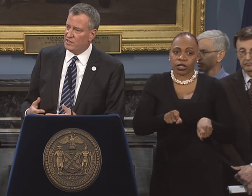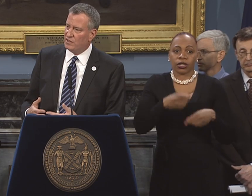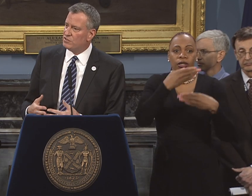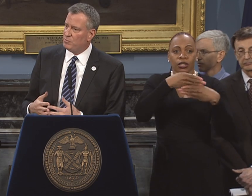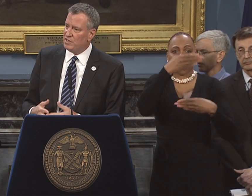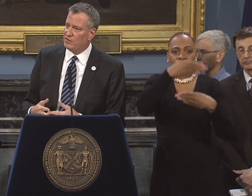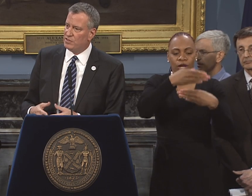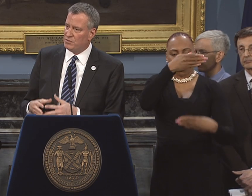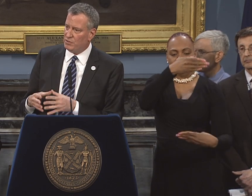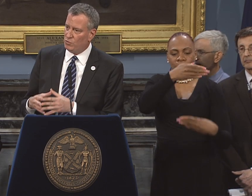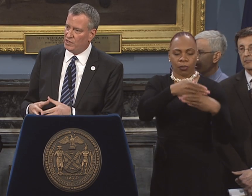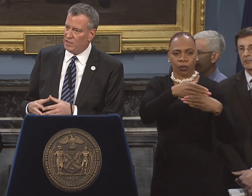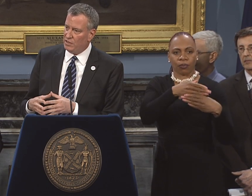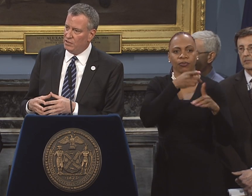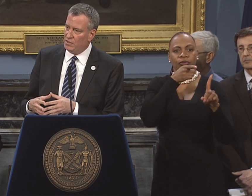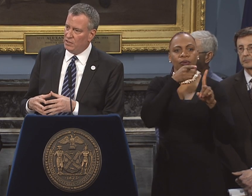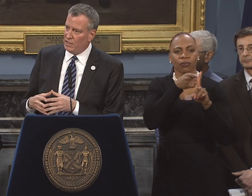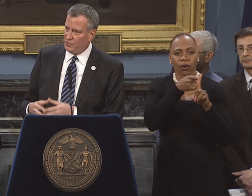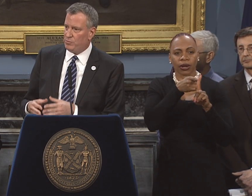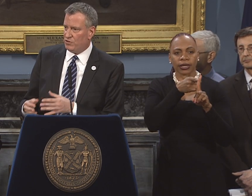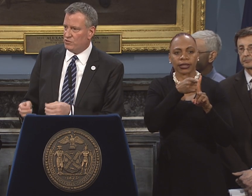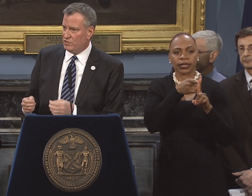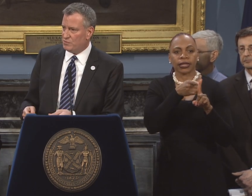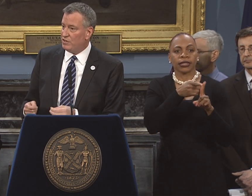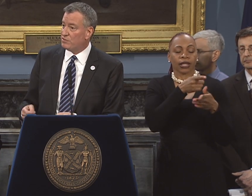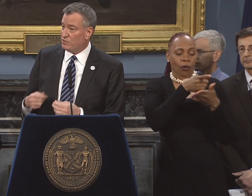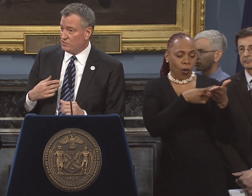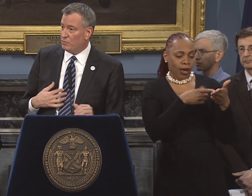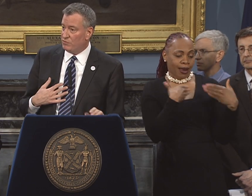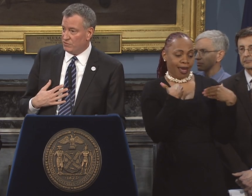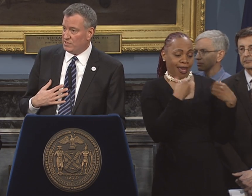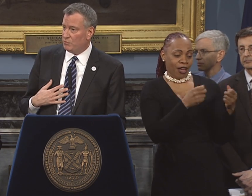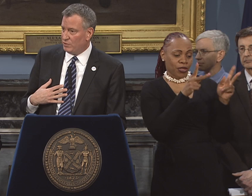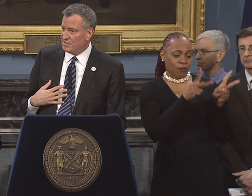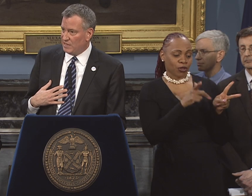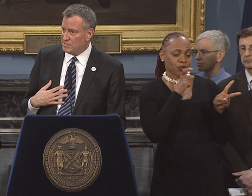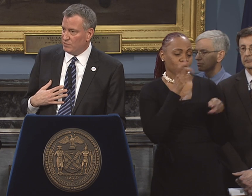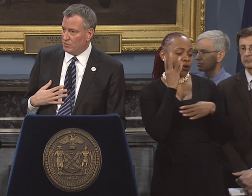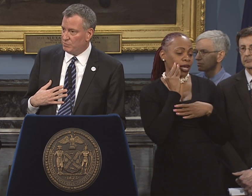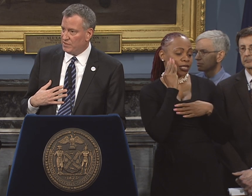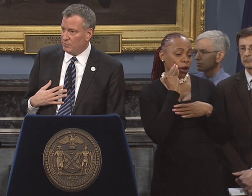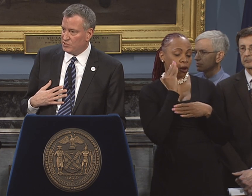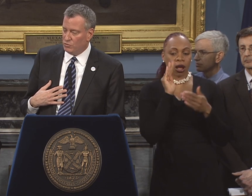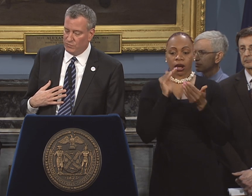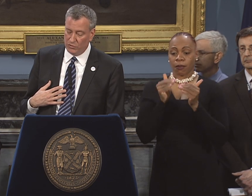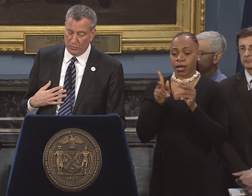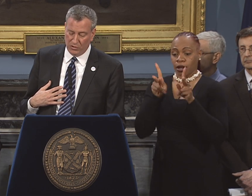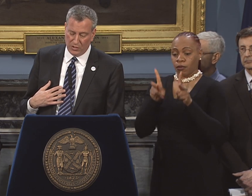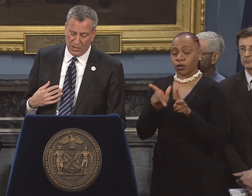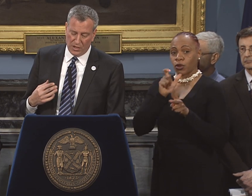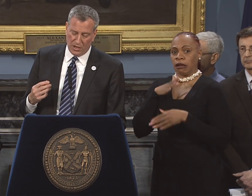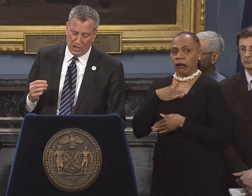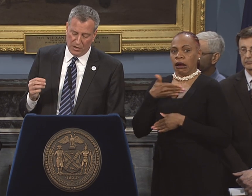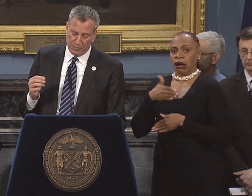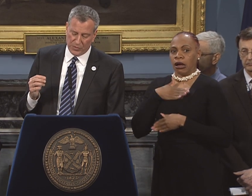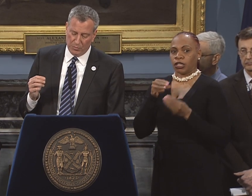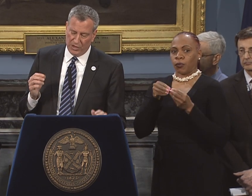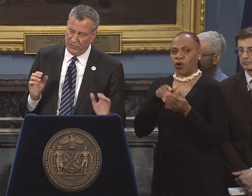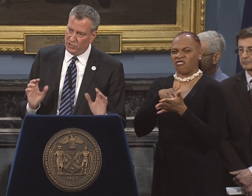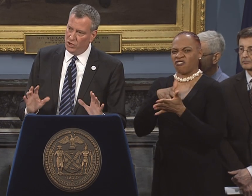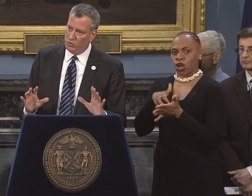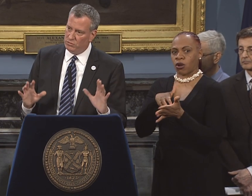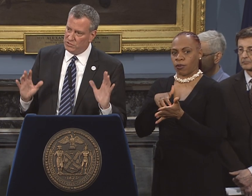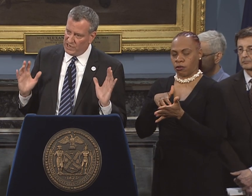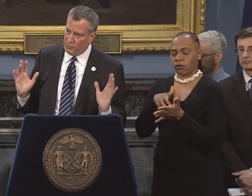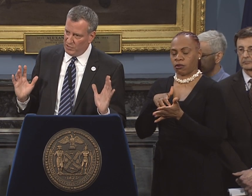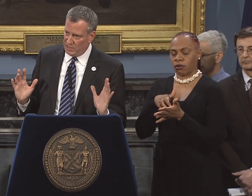point is, I think there's a big difference between what a healthy person would experience versus someone, for example, who has asthma that would be that much more vulnerable. But